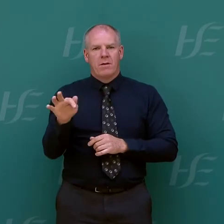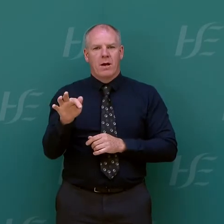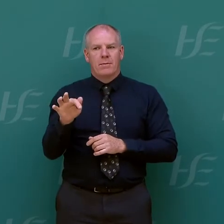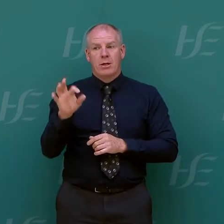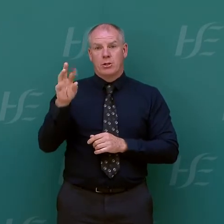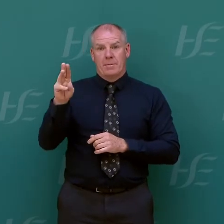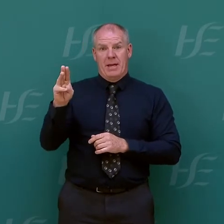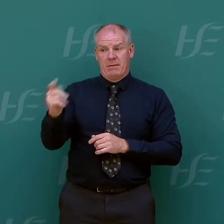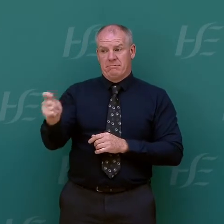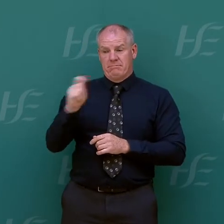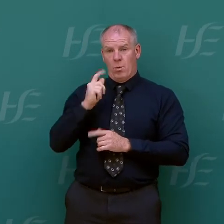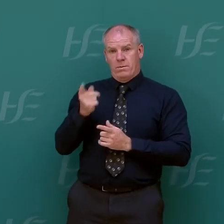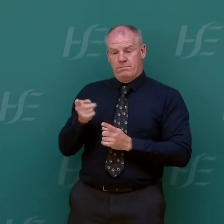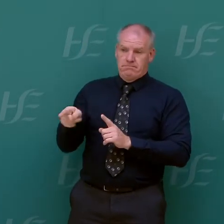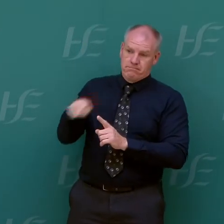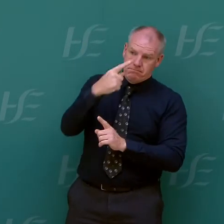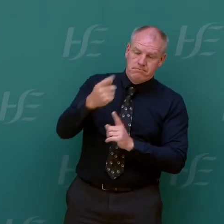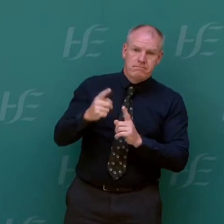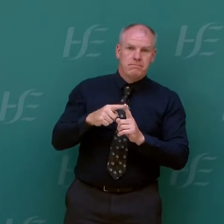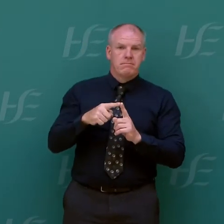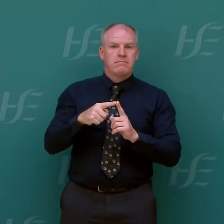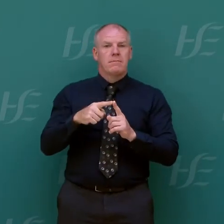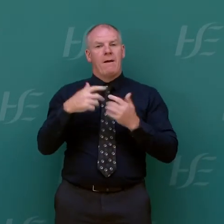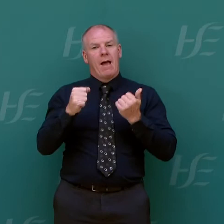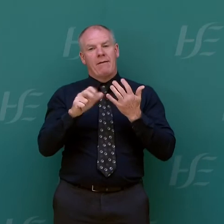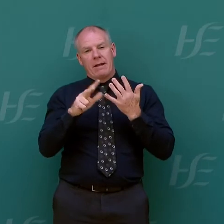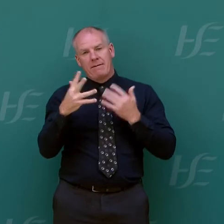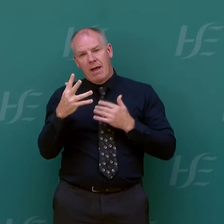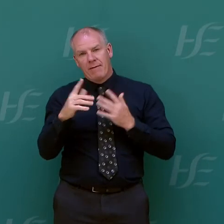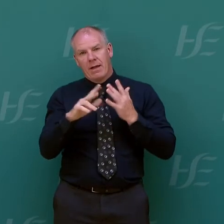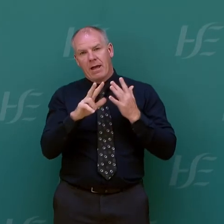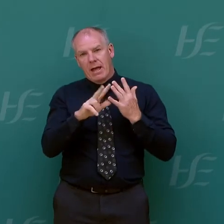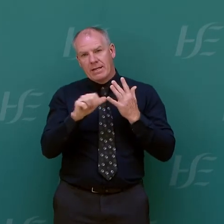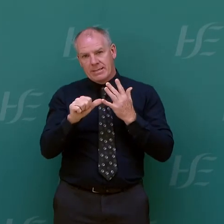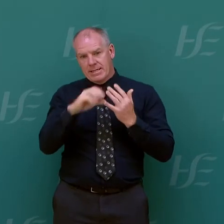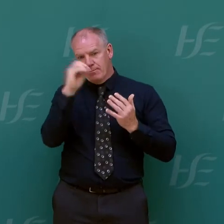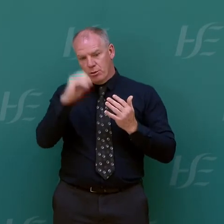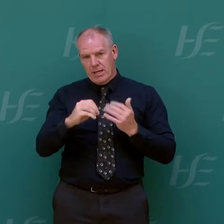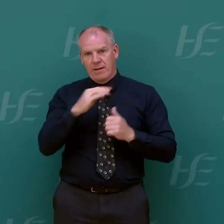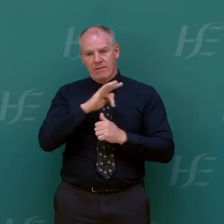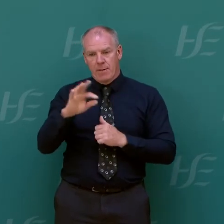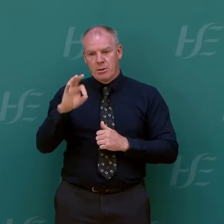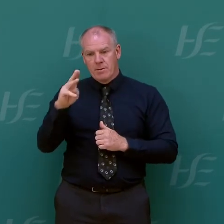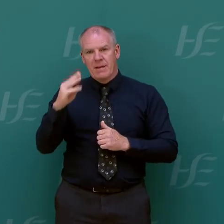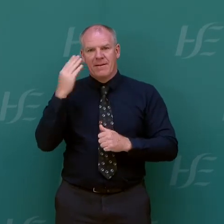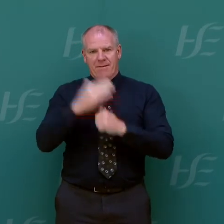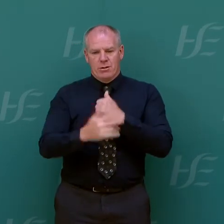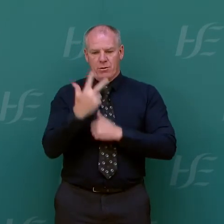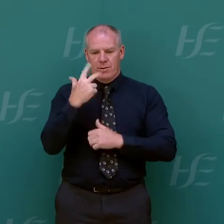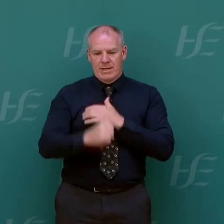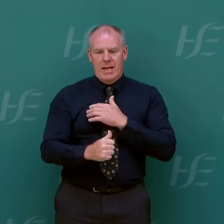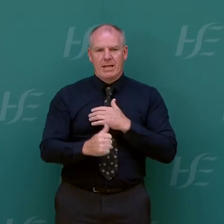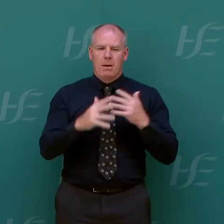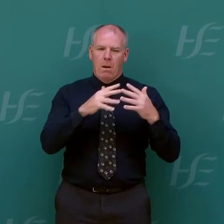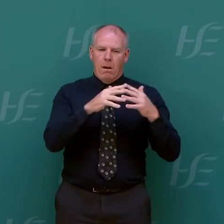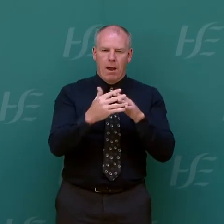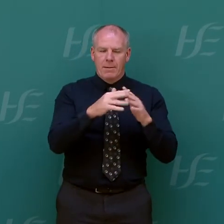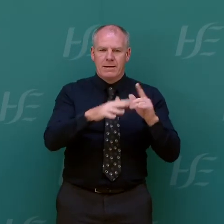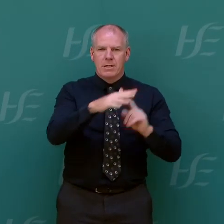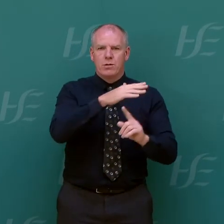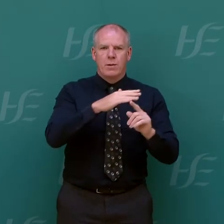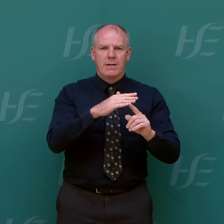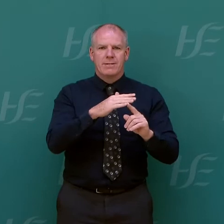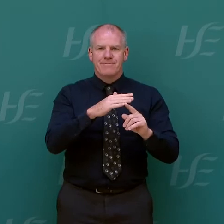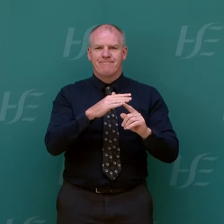a GP referral, we're at about 85–86% of those being done within 3 days. The more complex ones are